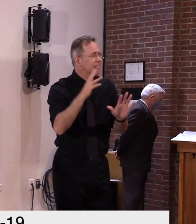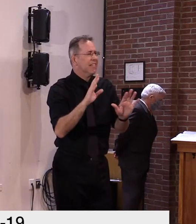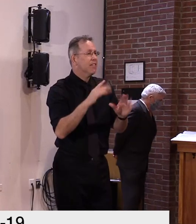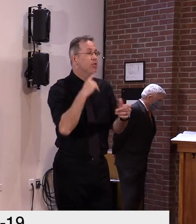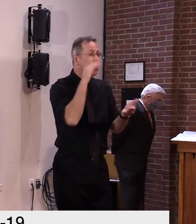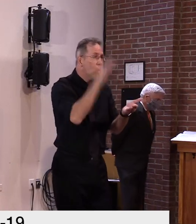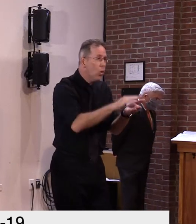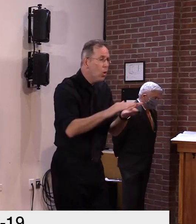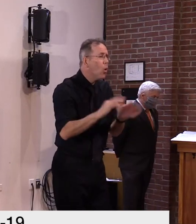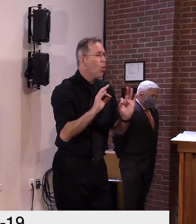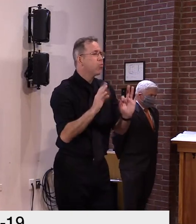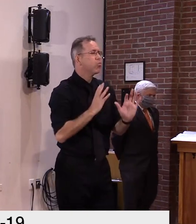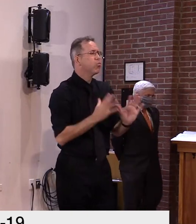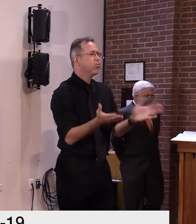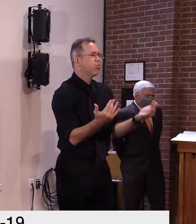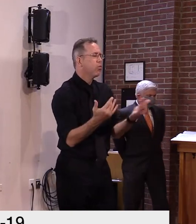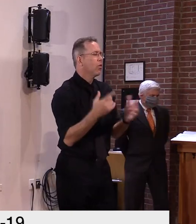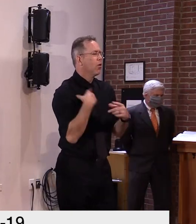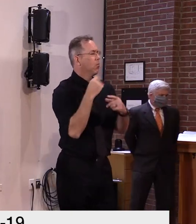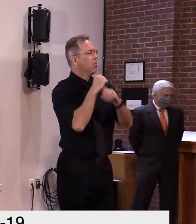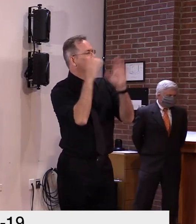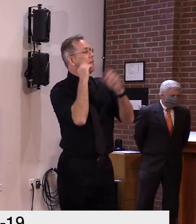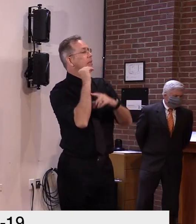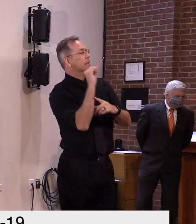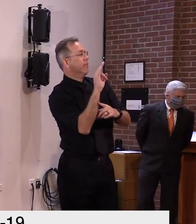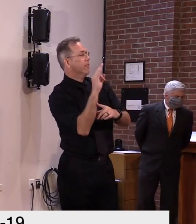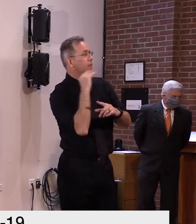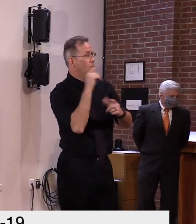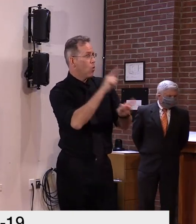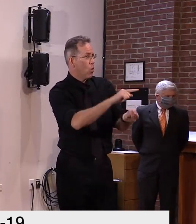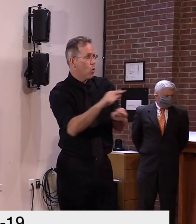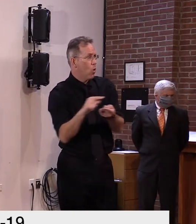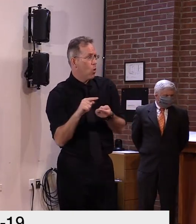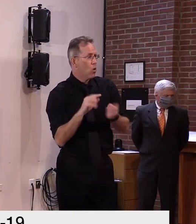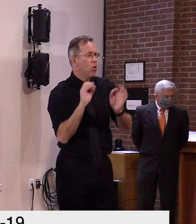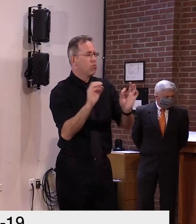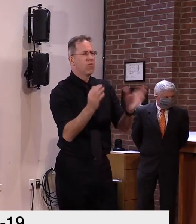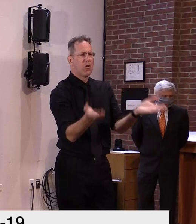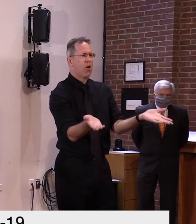will have a better better experience in terms of the transmission of the virus.